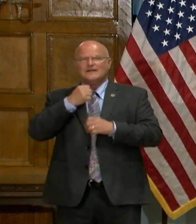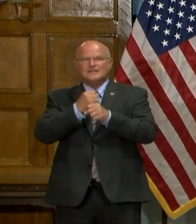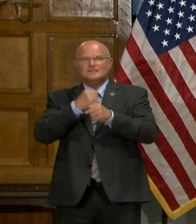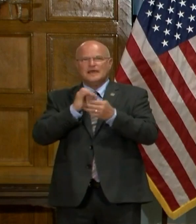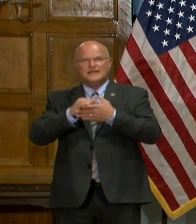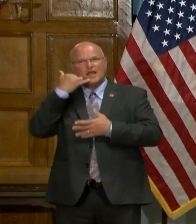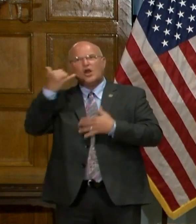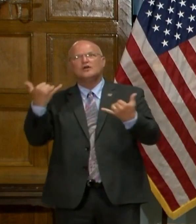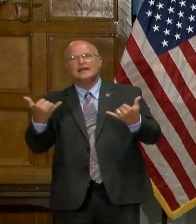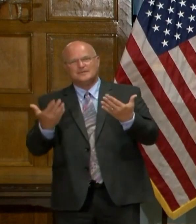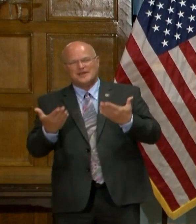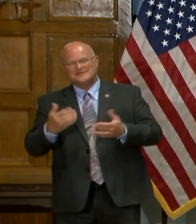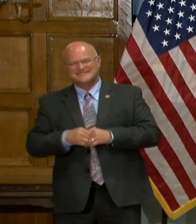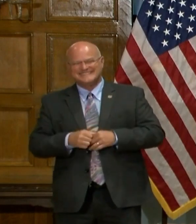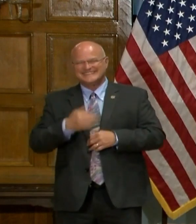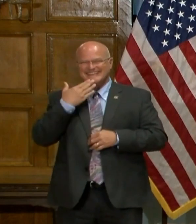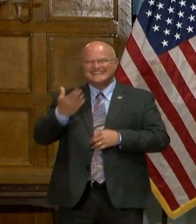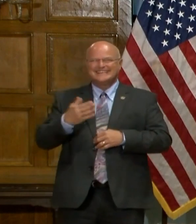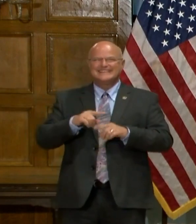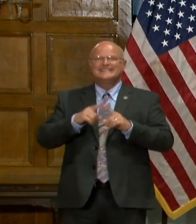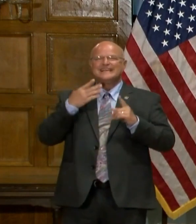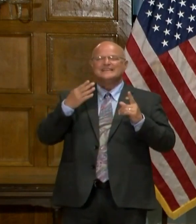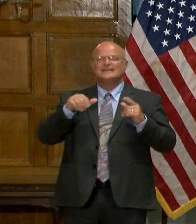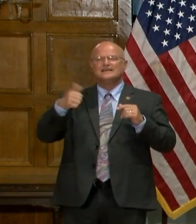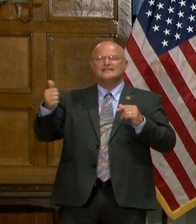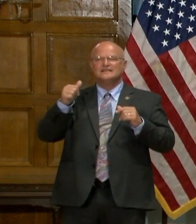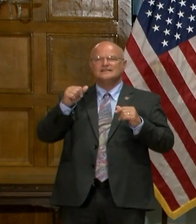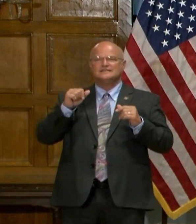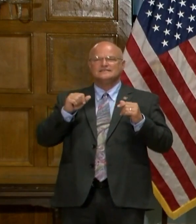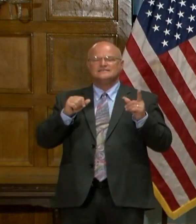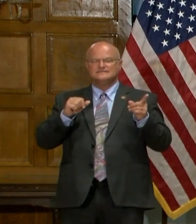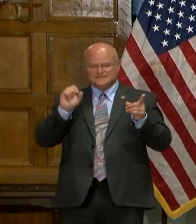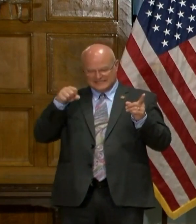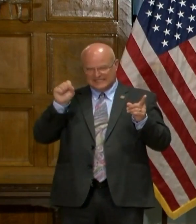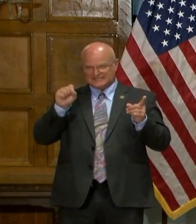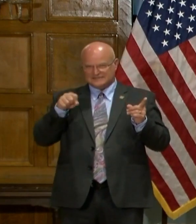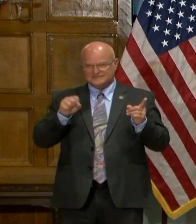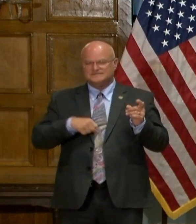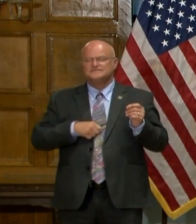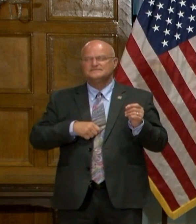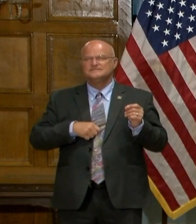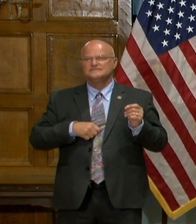to make that call now, perhaps. But thank you. As another question, yes.